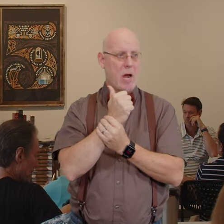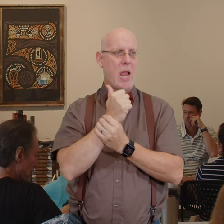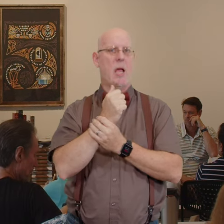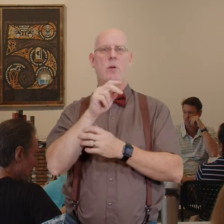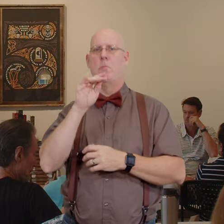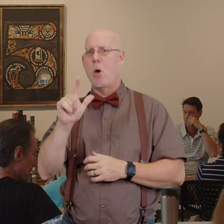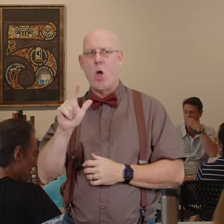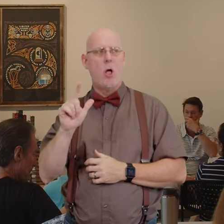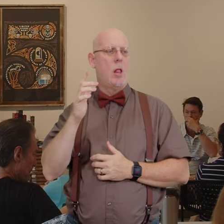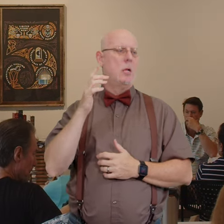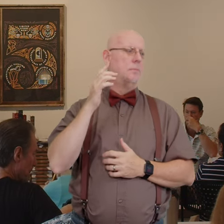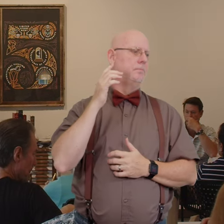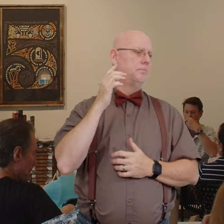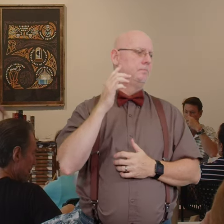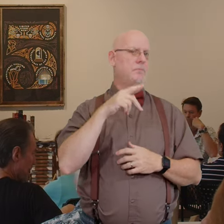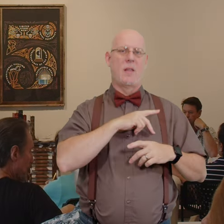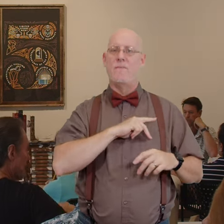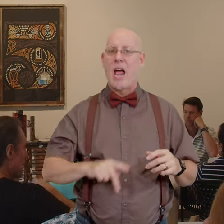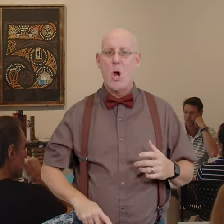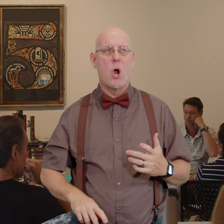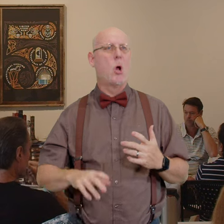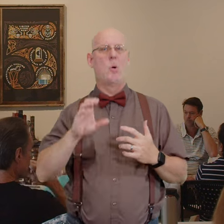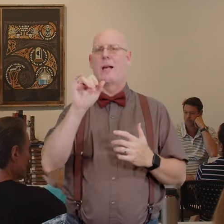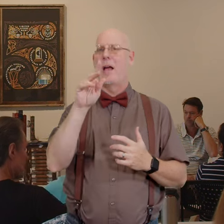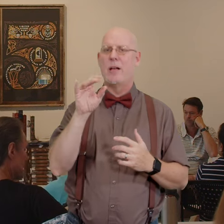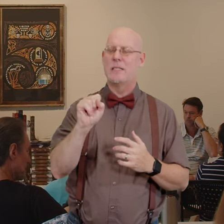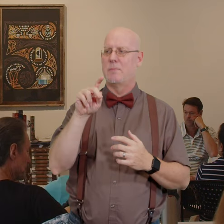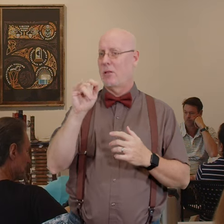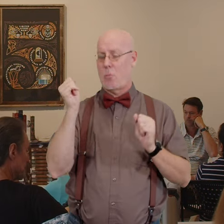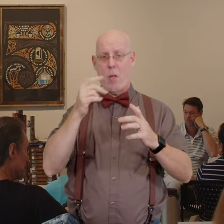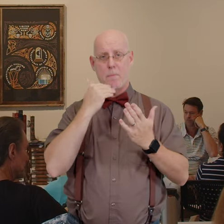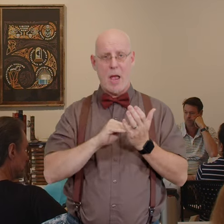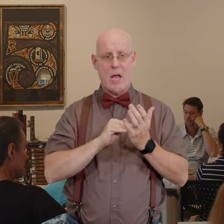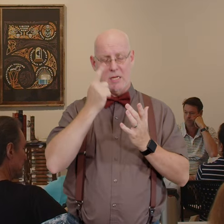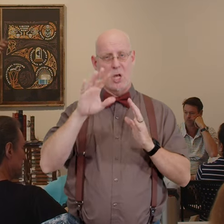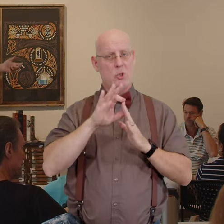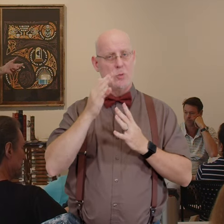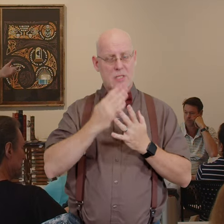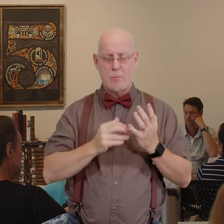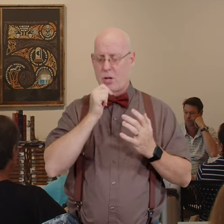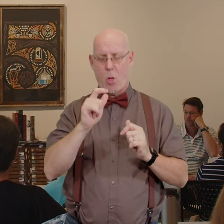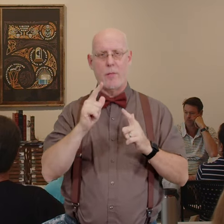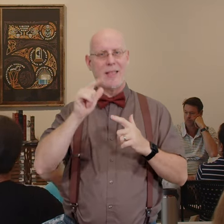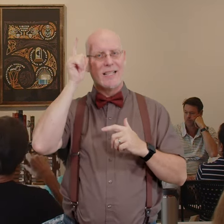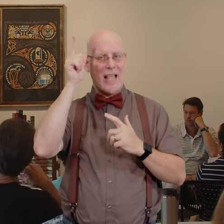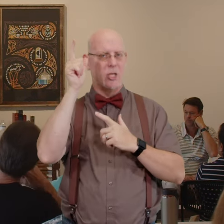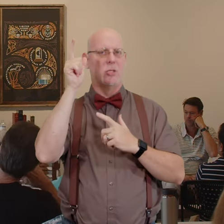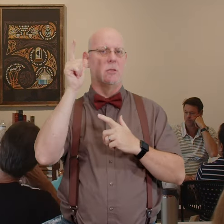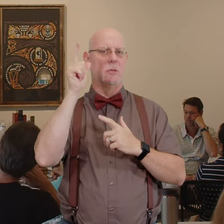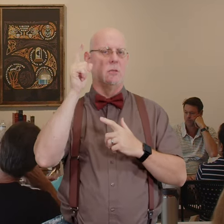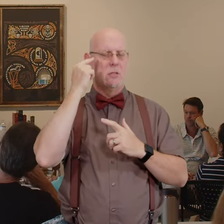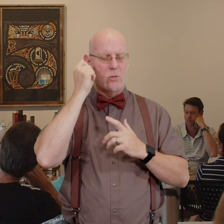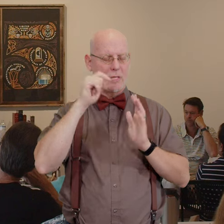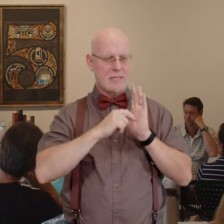Abraham and Paul and Pharaoh and Caiaphas and Pilate, they were all bad. And God saved some and not all. That's the logic